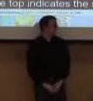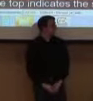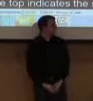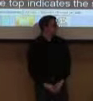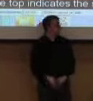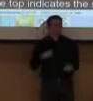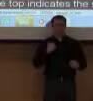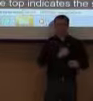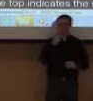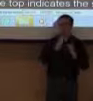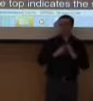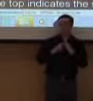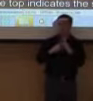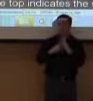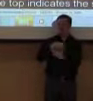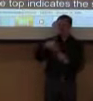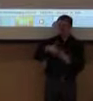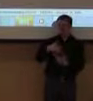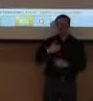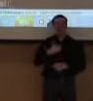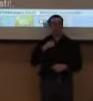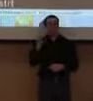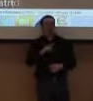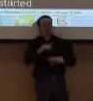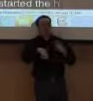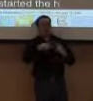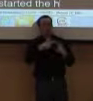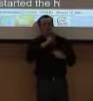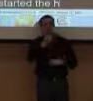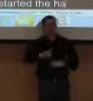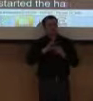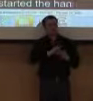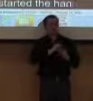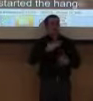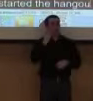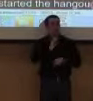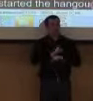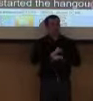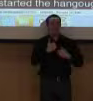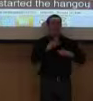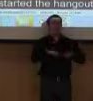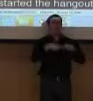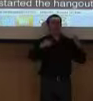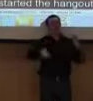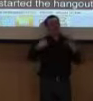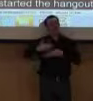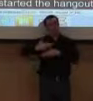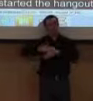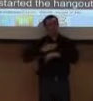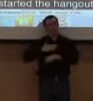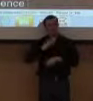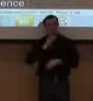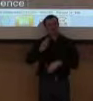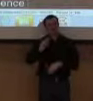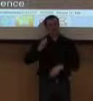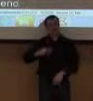So we've started a Hangout, and I'm asking about a particular question on my homework that I have open in another window on my desktop.